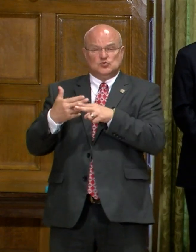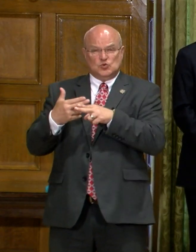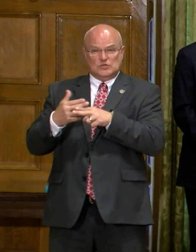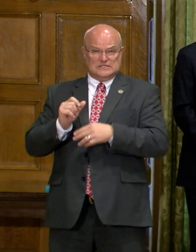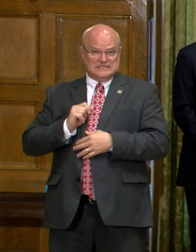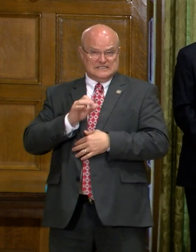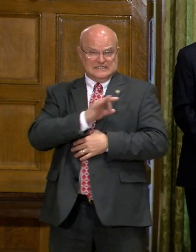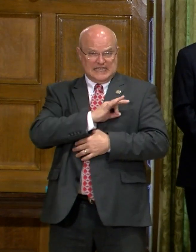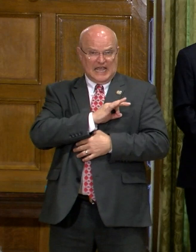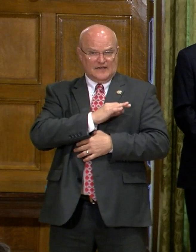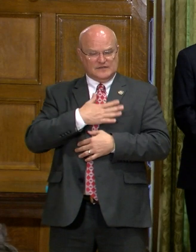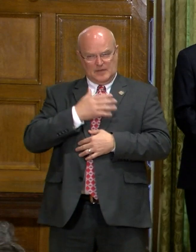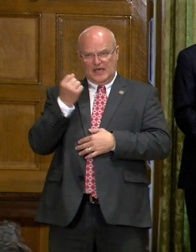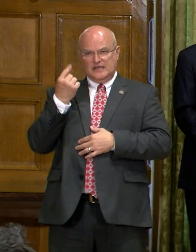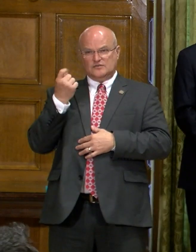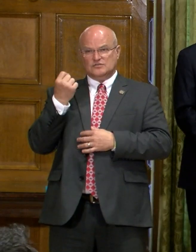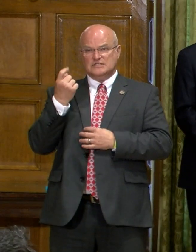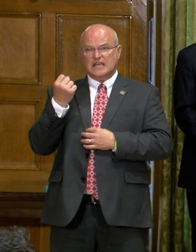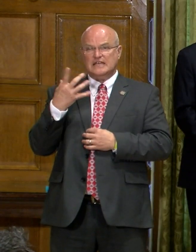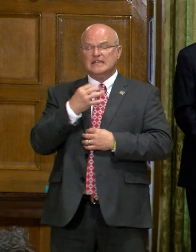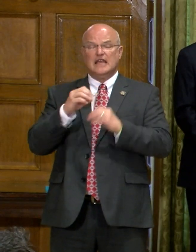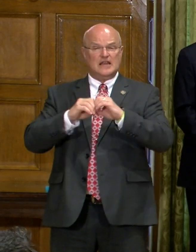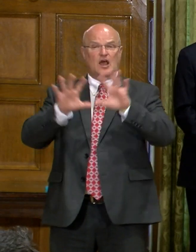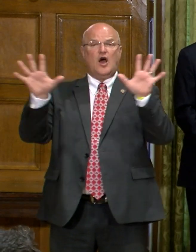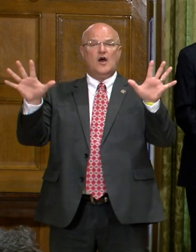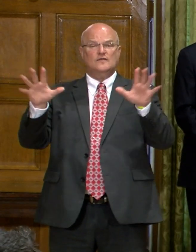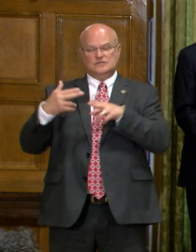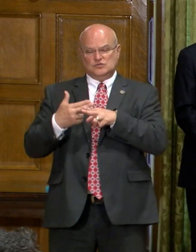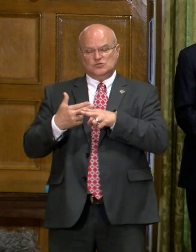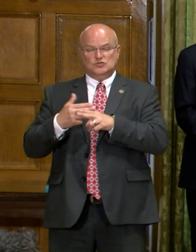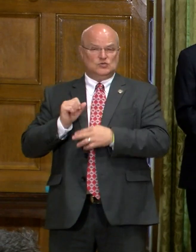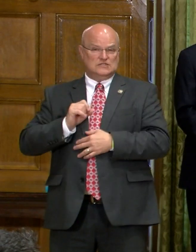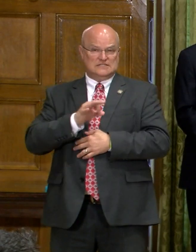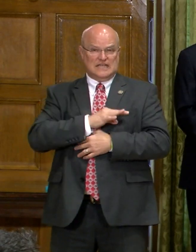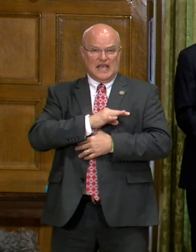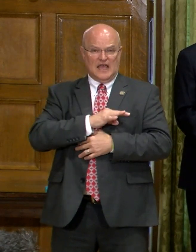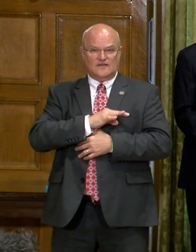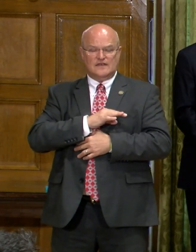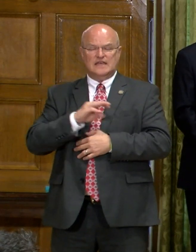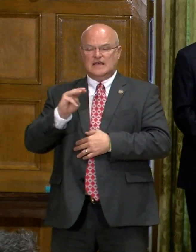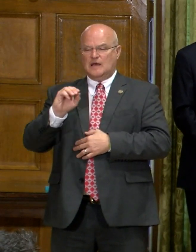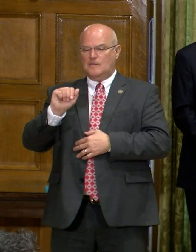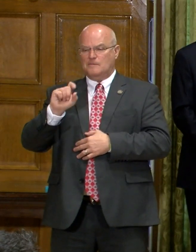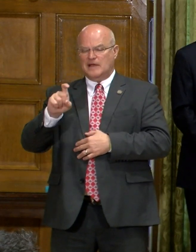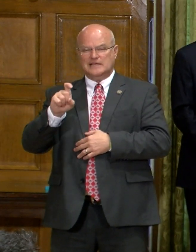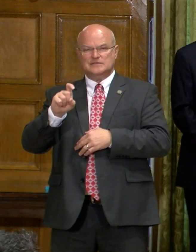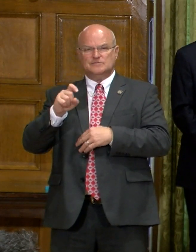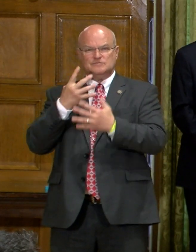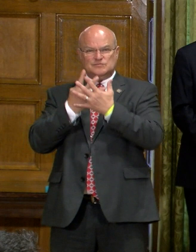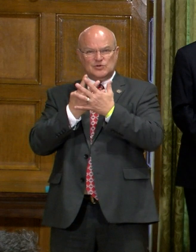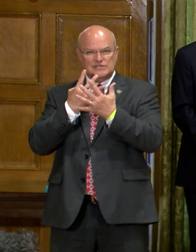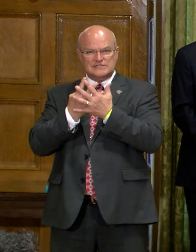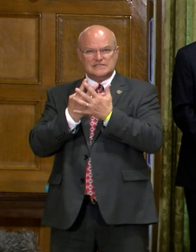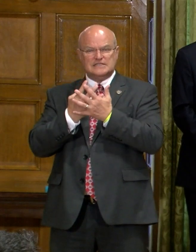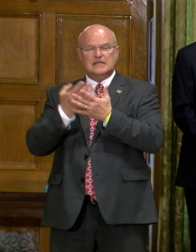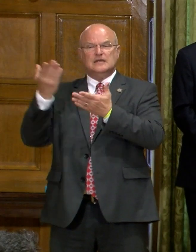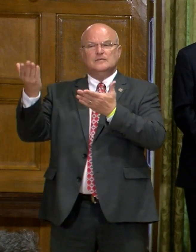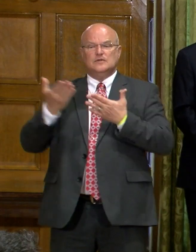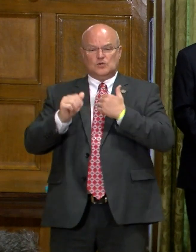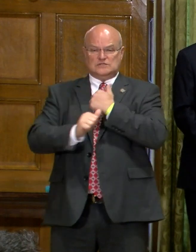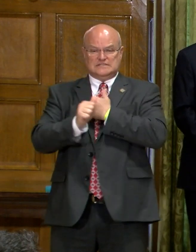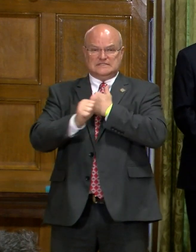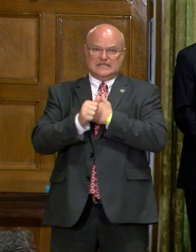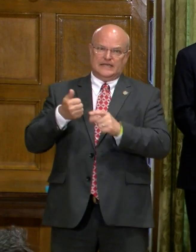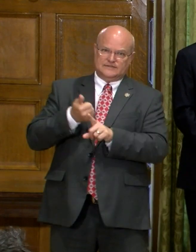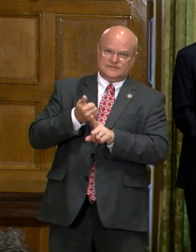shortages of staff, is my understanding, and obviously being short-staffed in a maximum security unit brings about its own